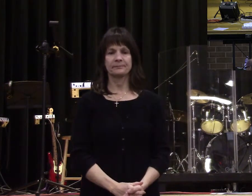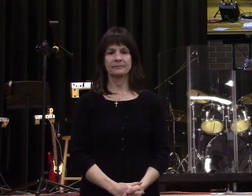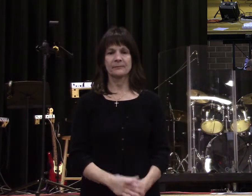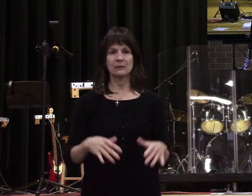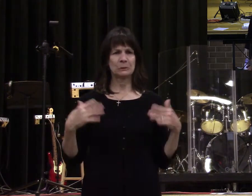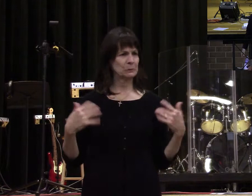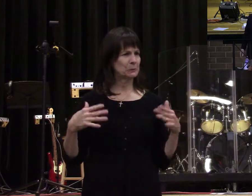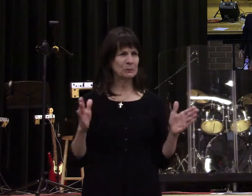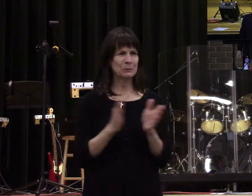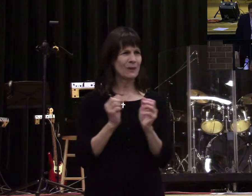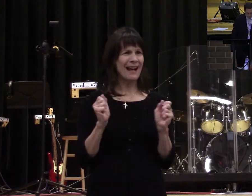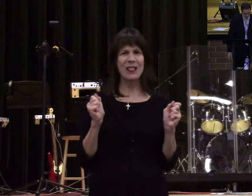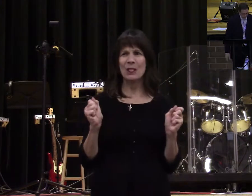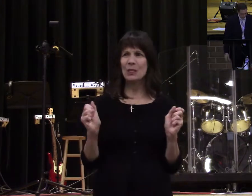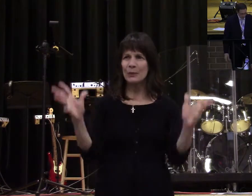Oh, hallelujah.